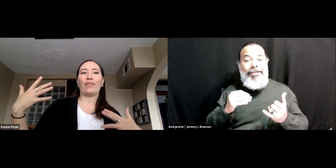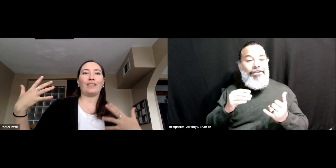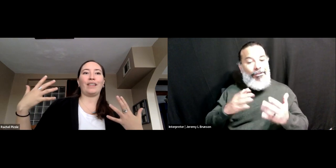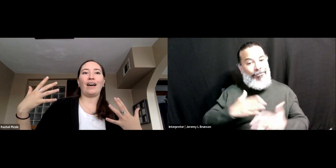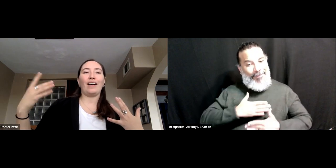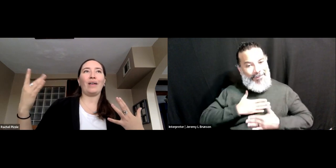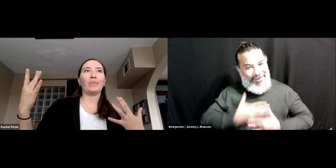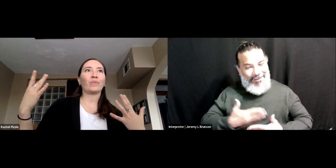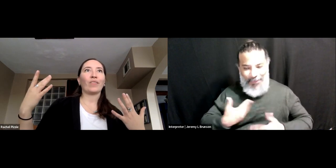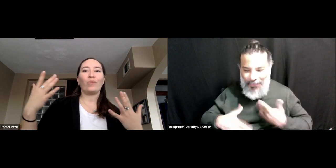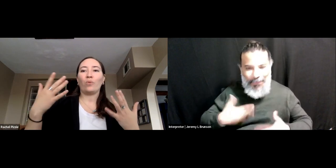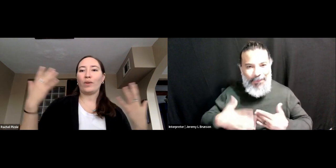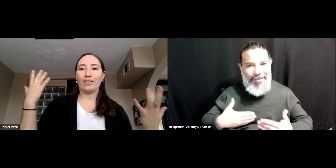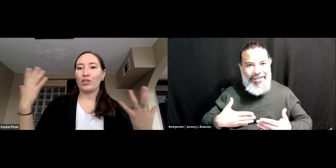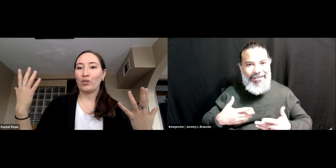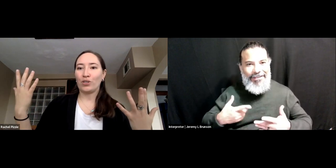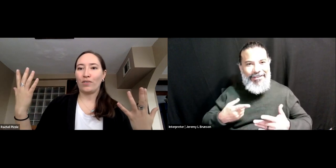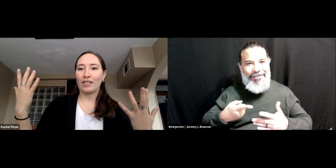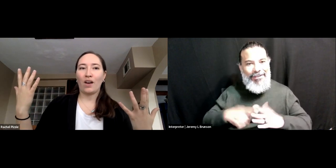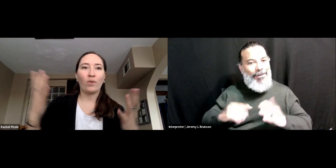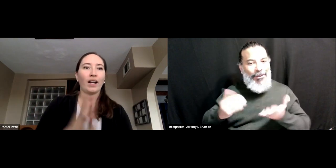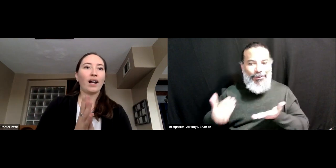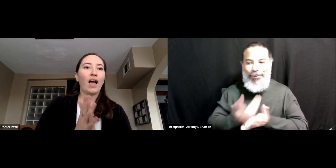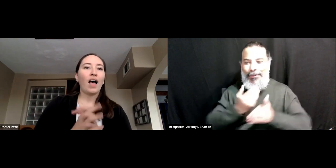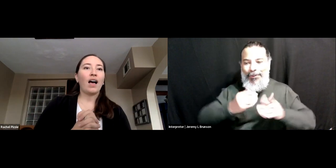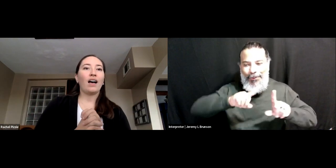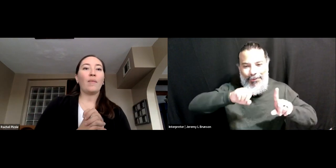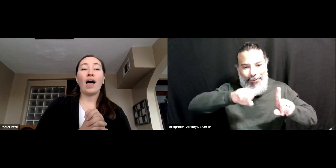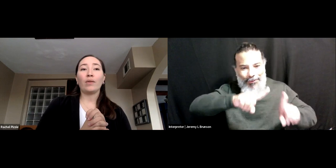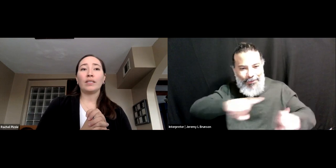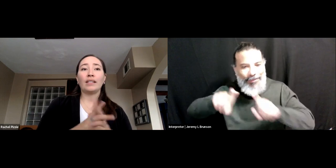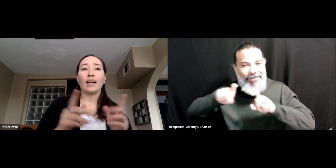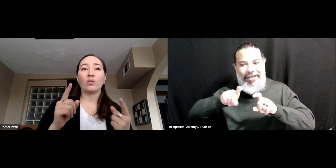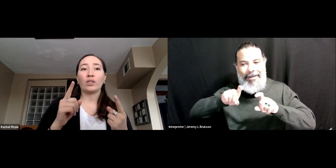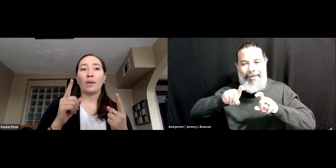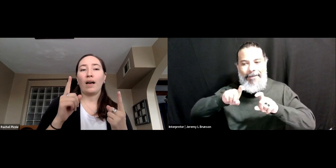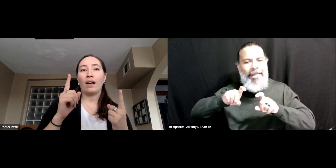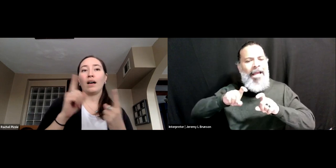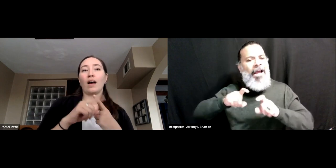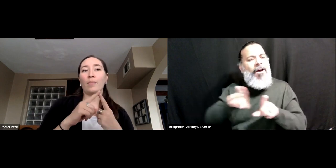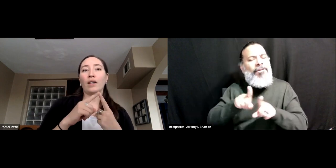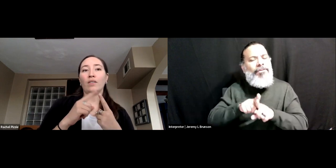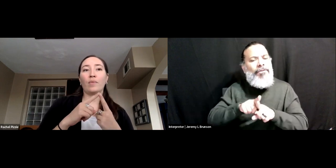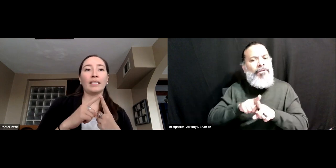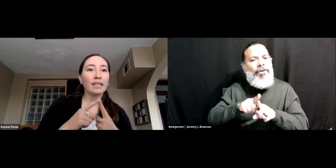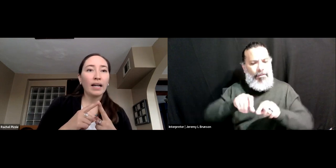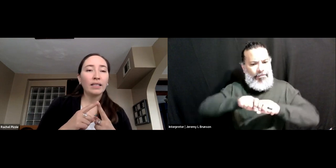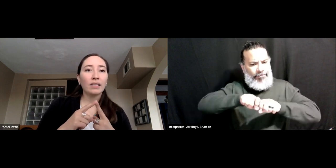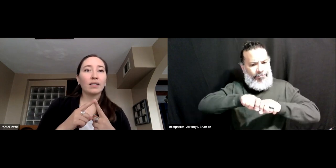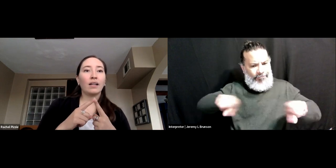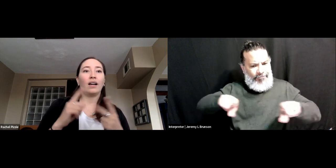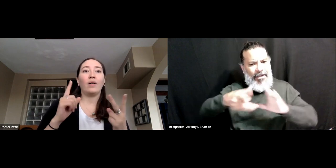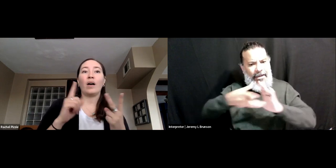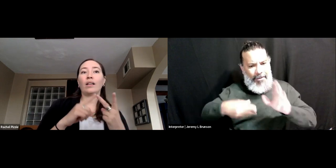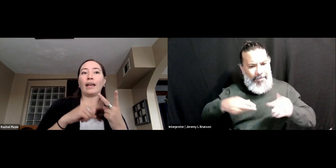started with this new survey software. I will send out a copy of my